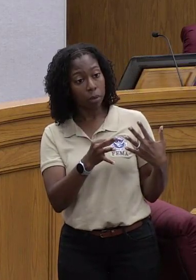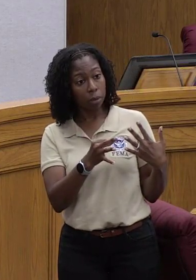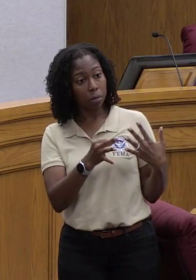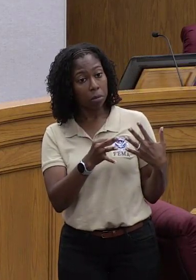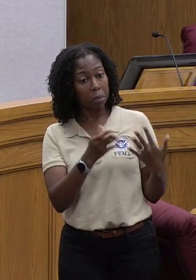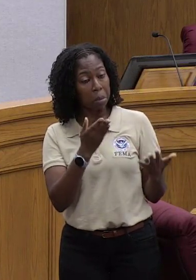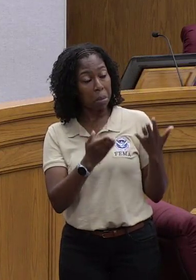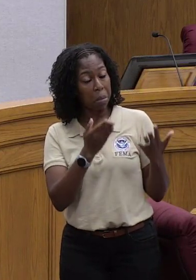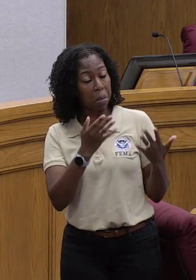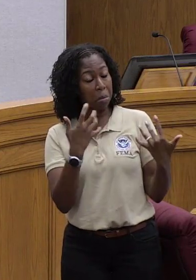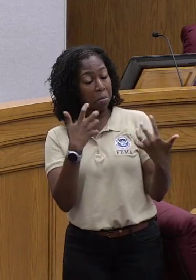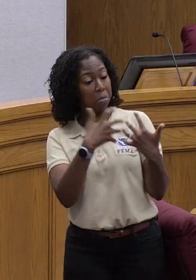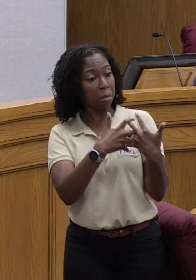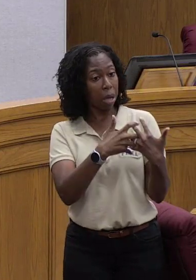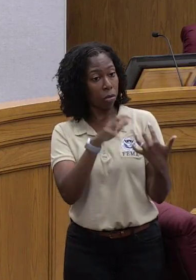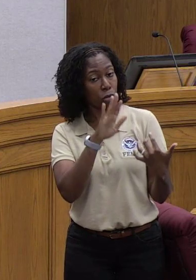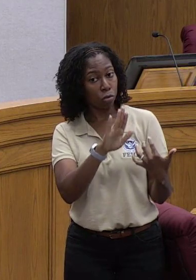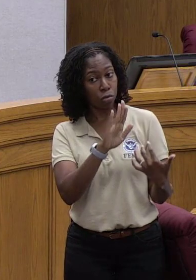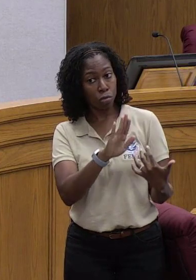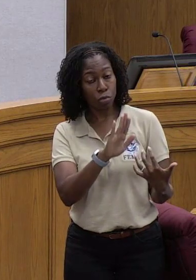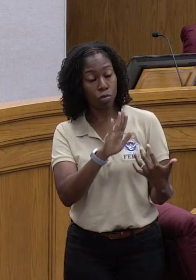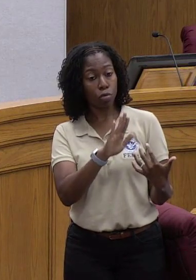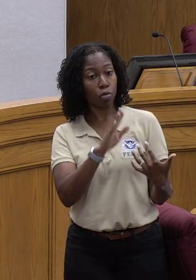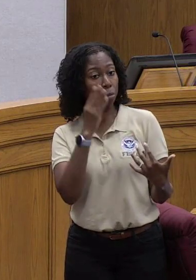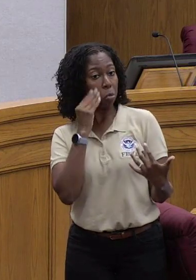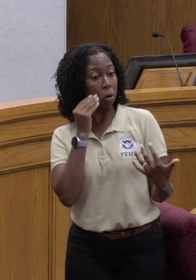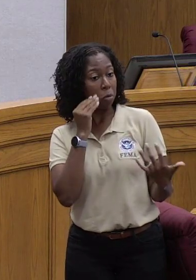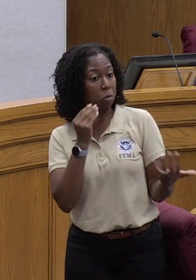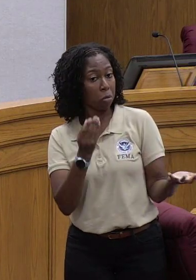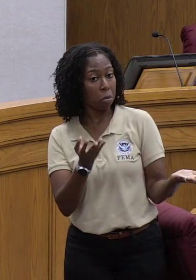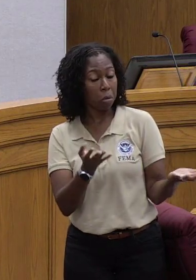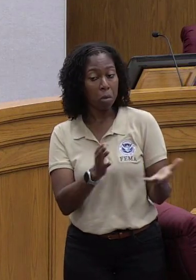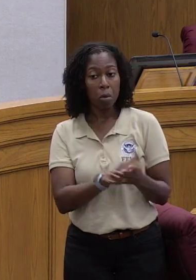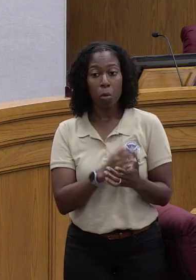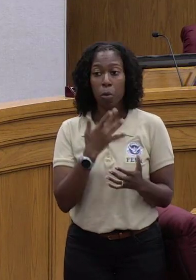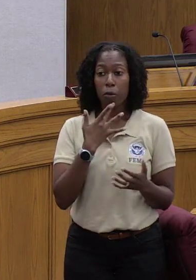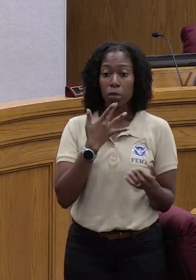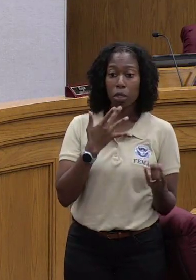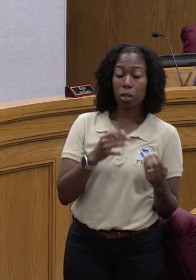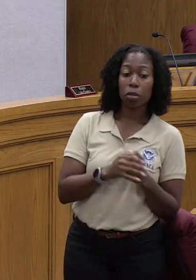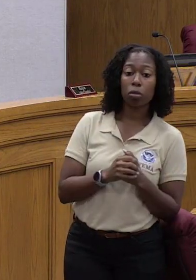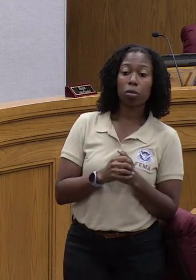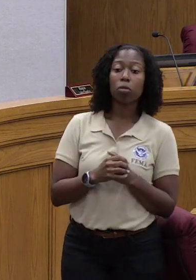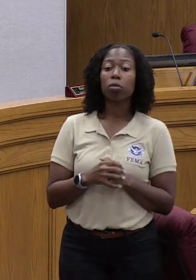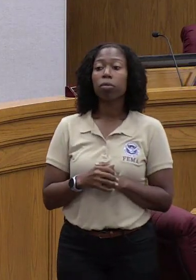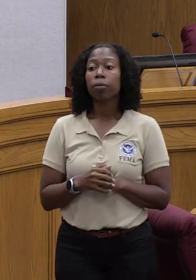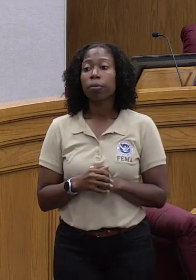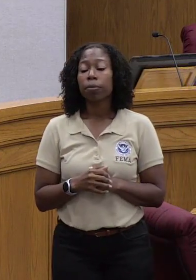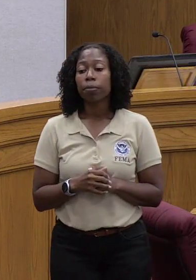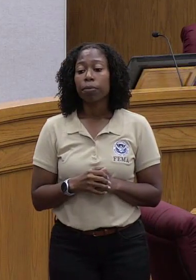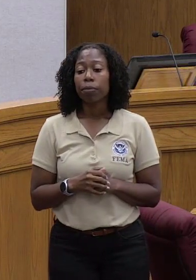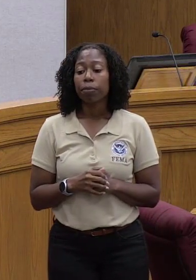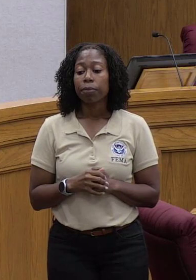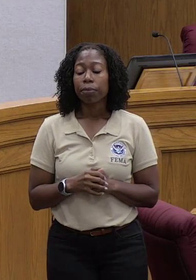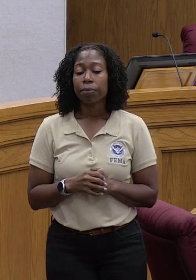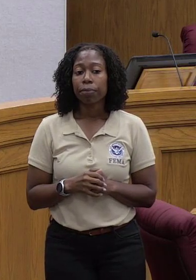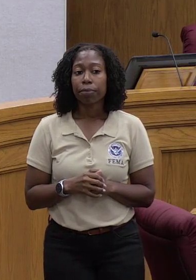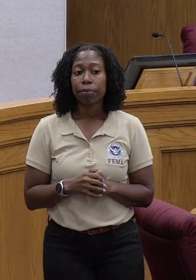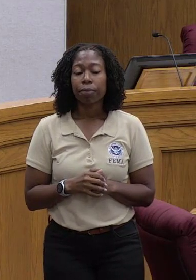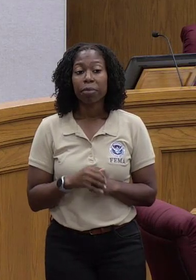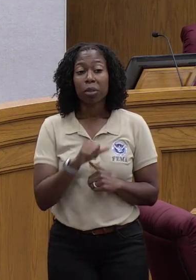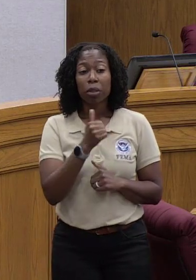work for you and may enable you not to have to get in line once our drive-through recovery centers open. And that